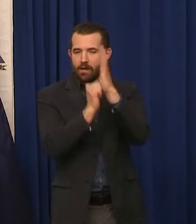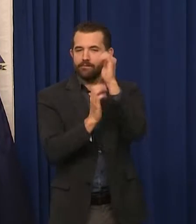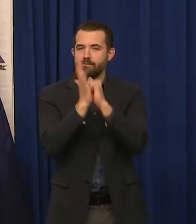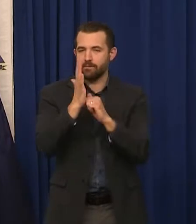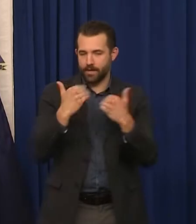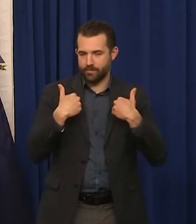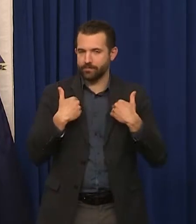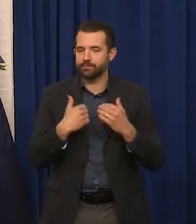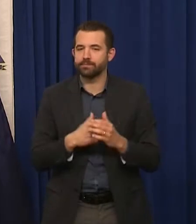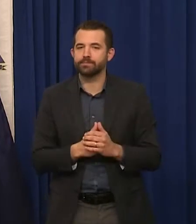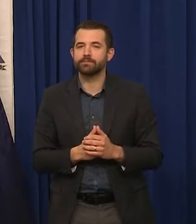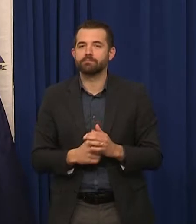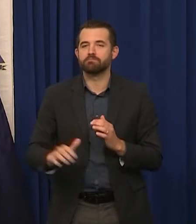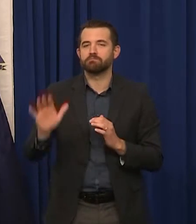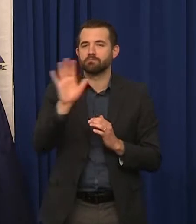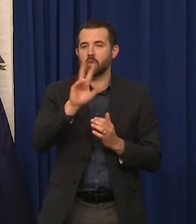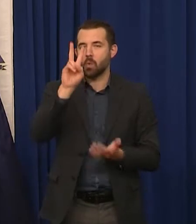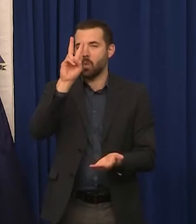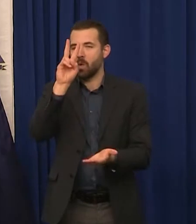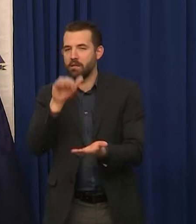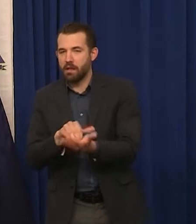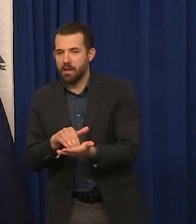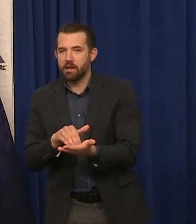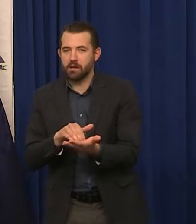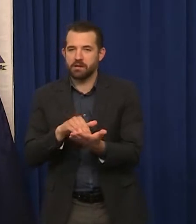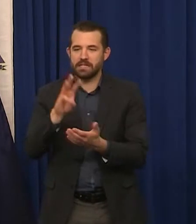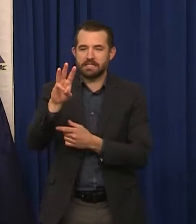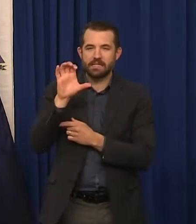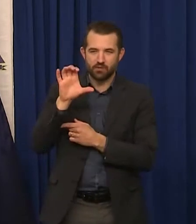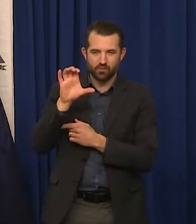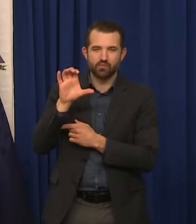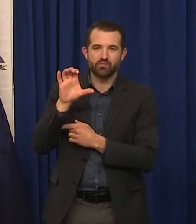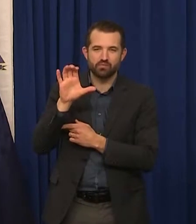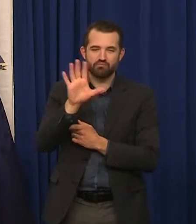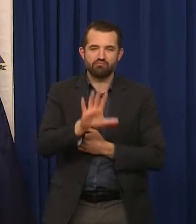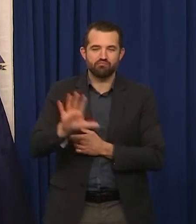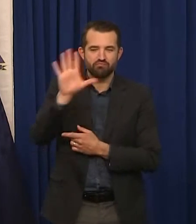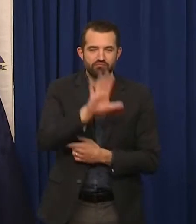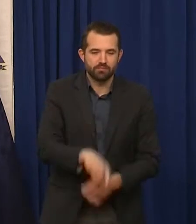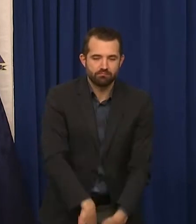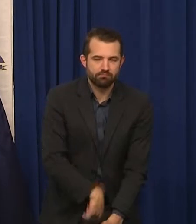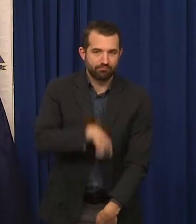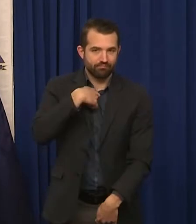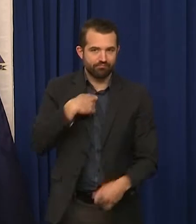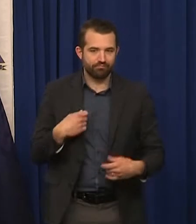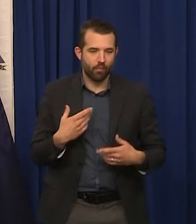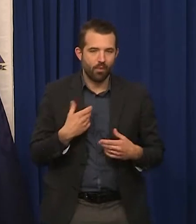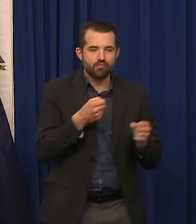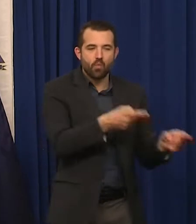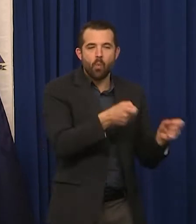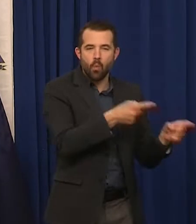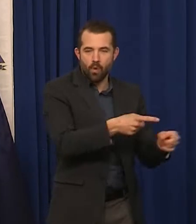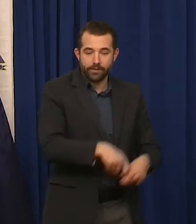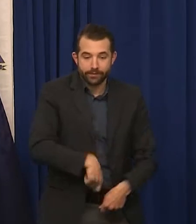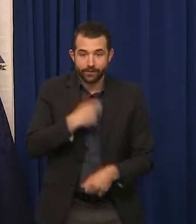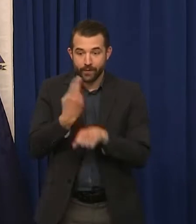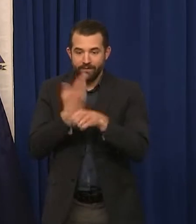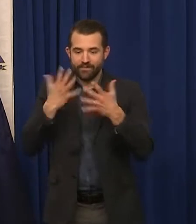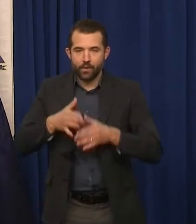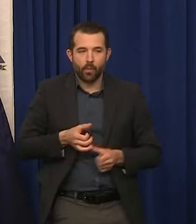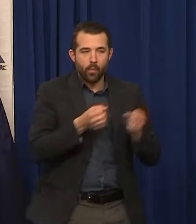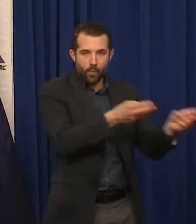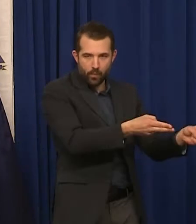about 2,600 disposable protective suits, and about 5,700